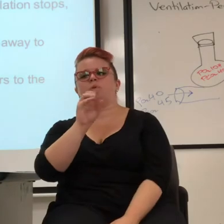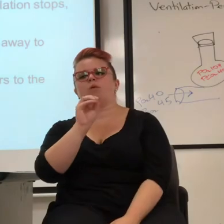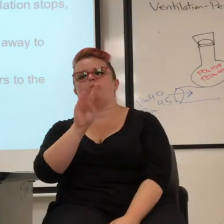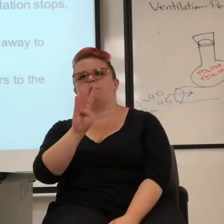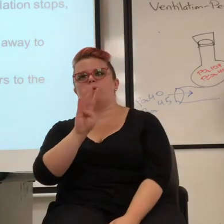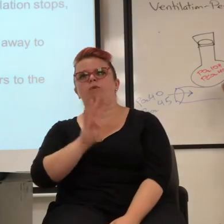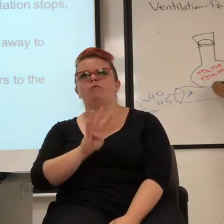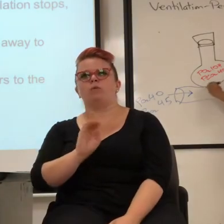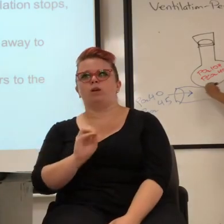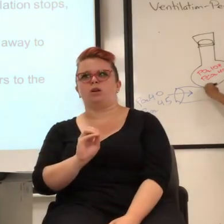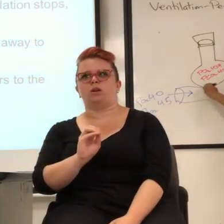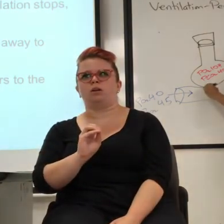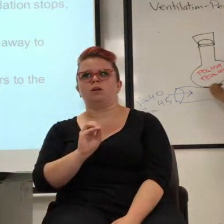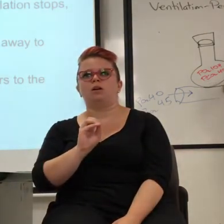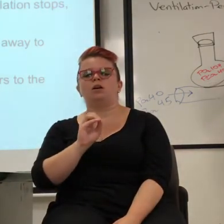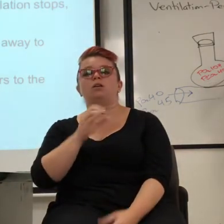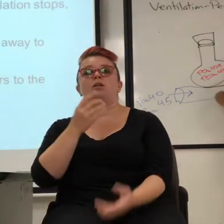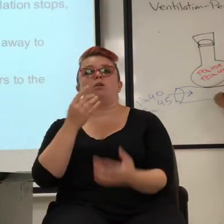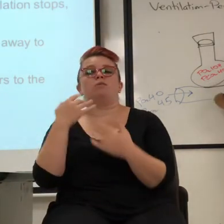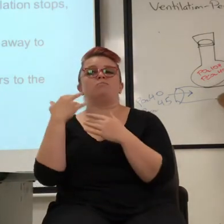eventually happen is